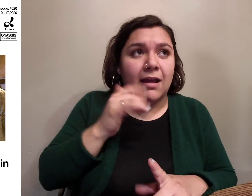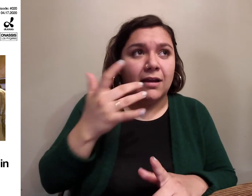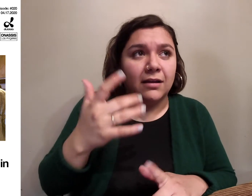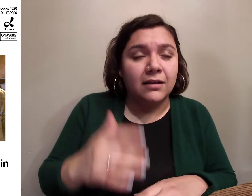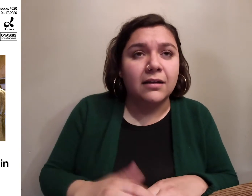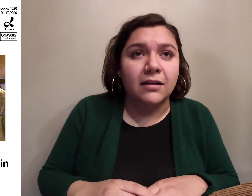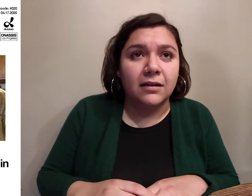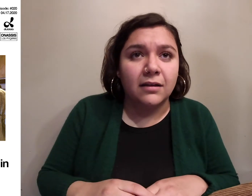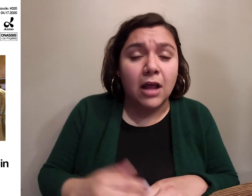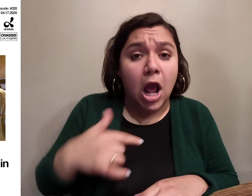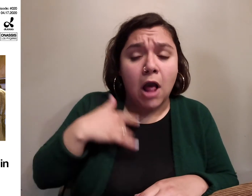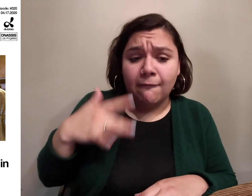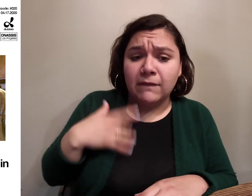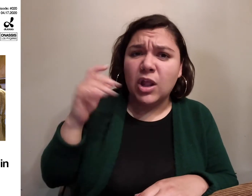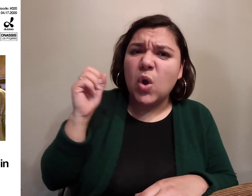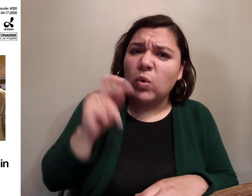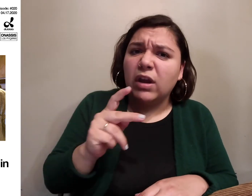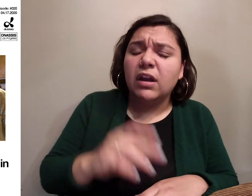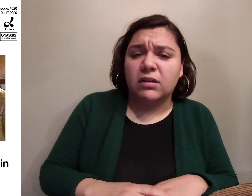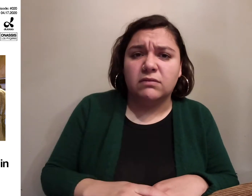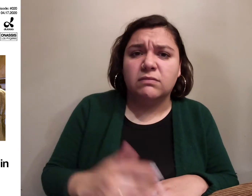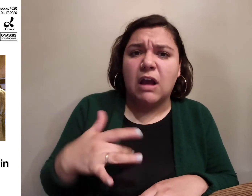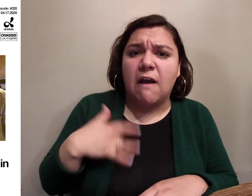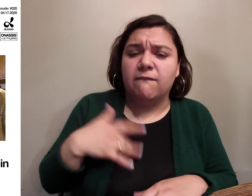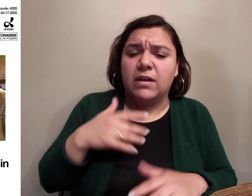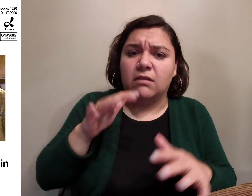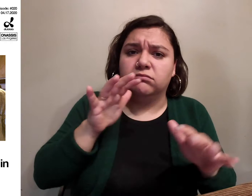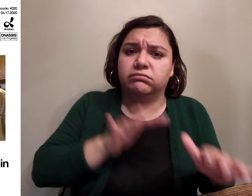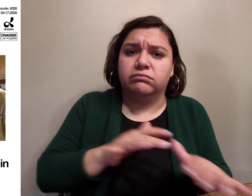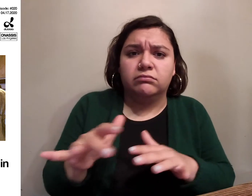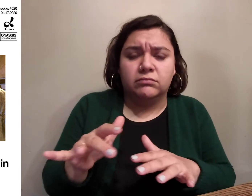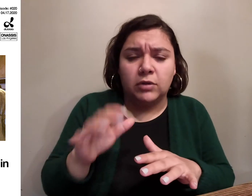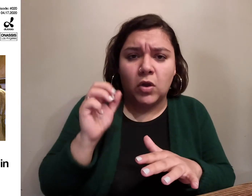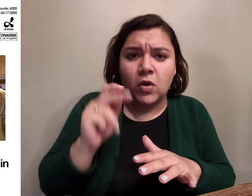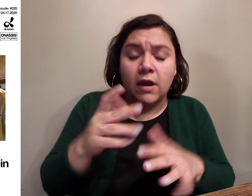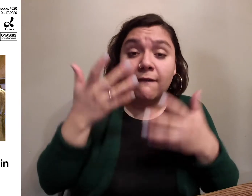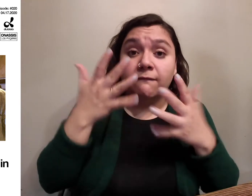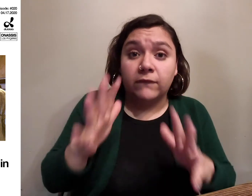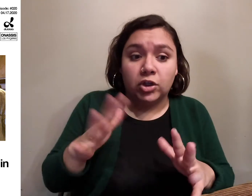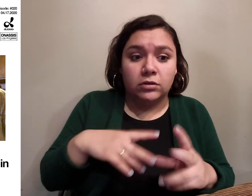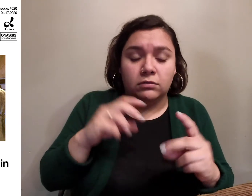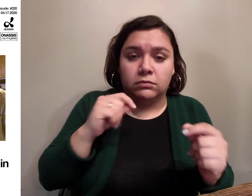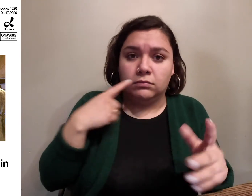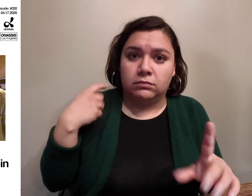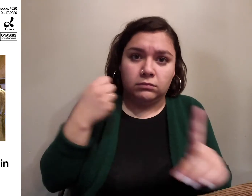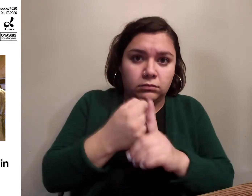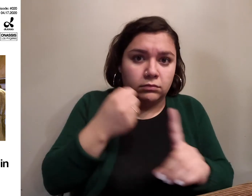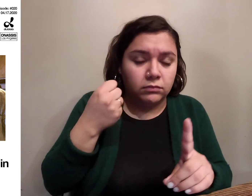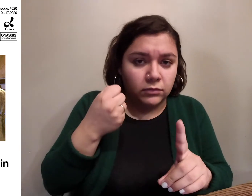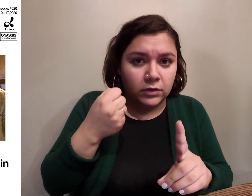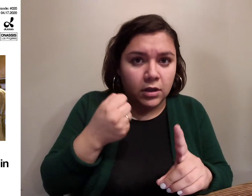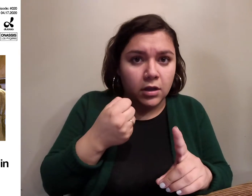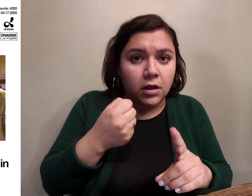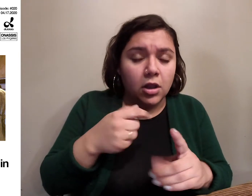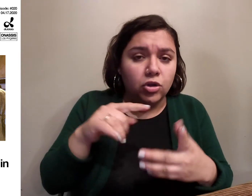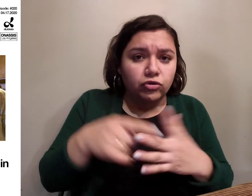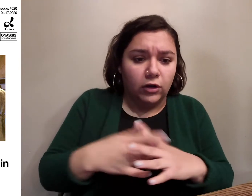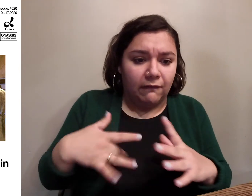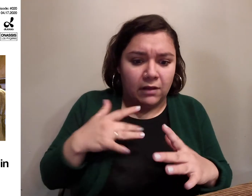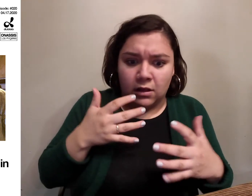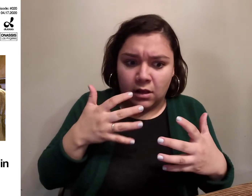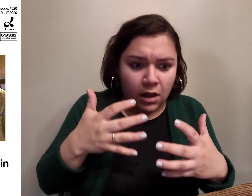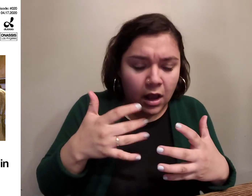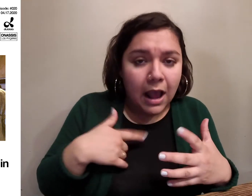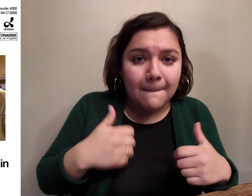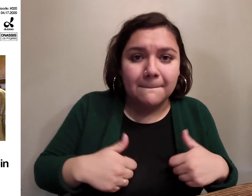and I'll feel calm. And then all of a sudden the sirens will start because I live in Harlem and I'm living in New York, which is the